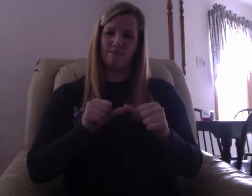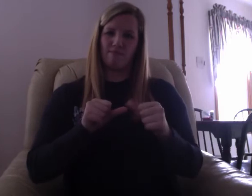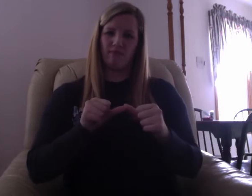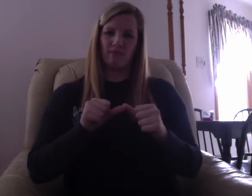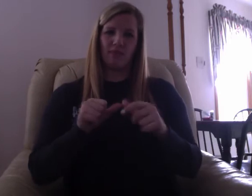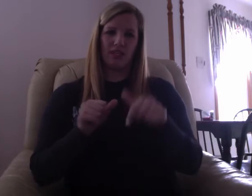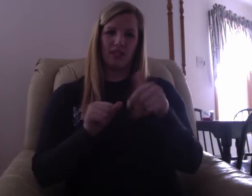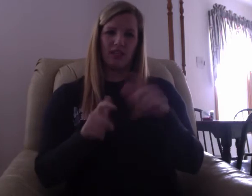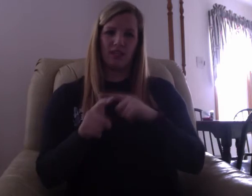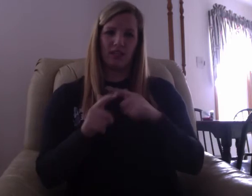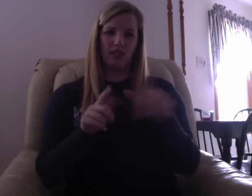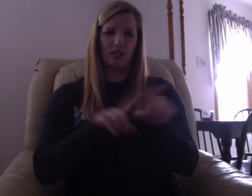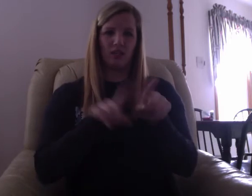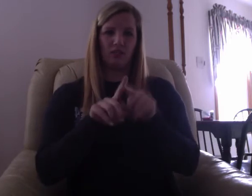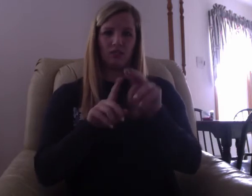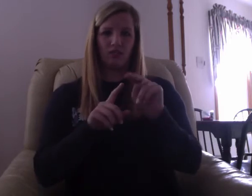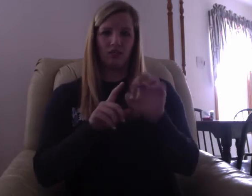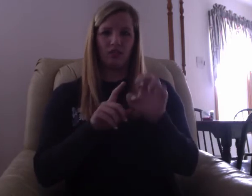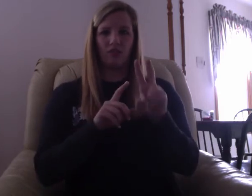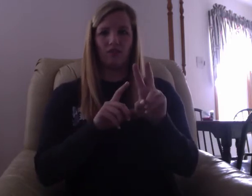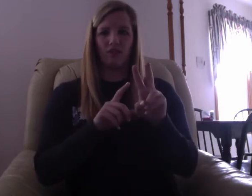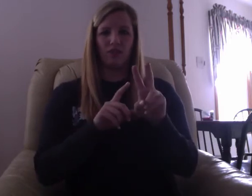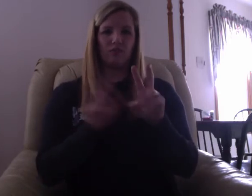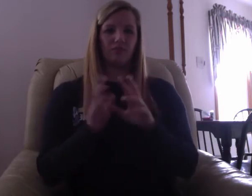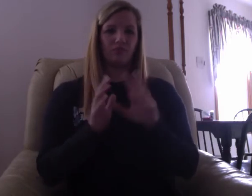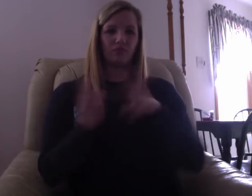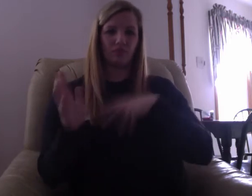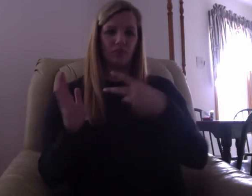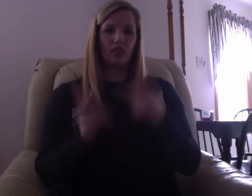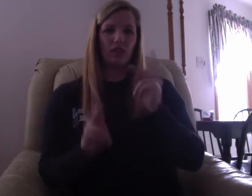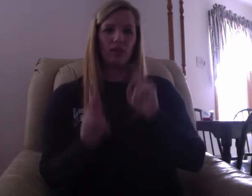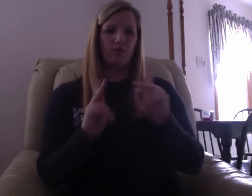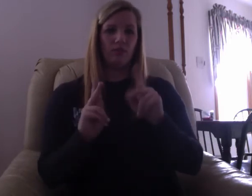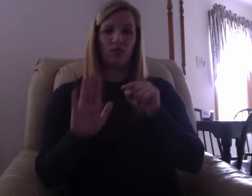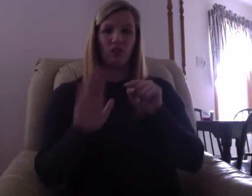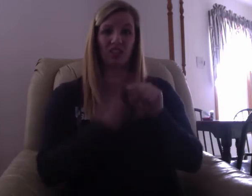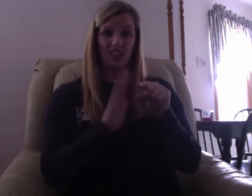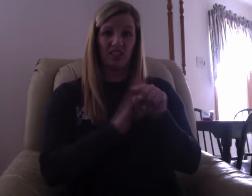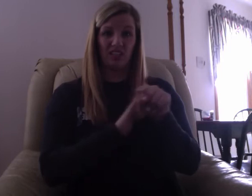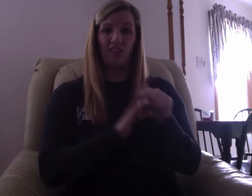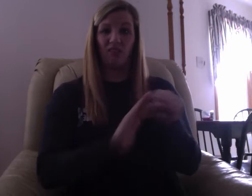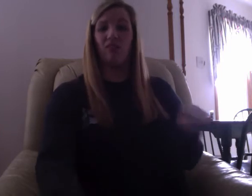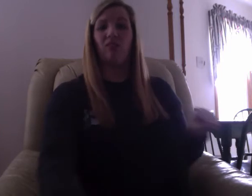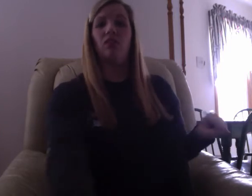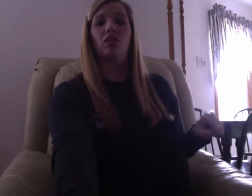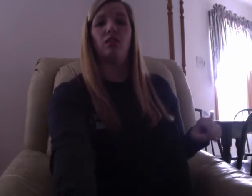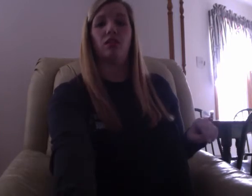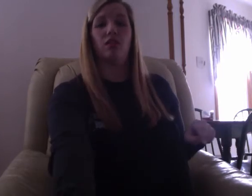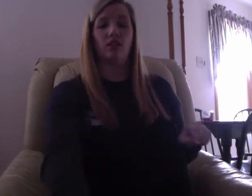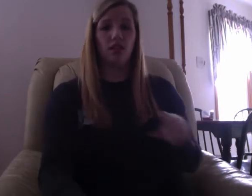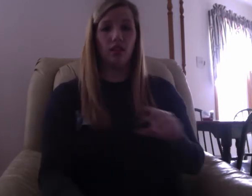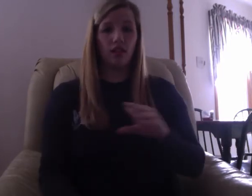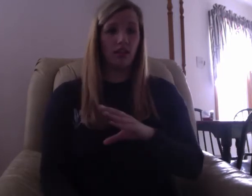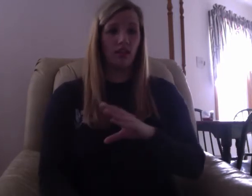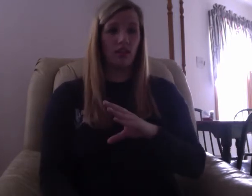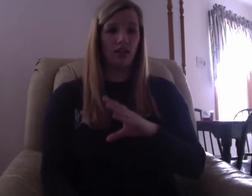to commemorate transgender people who were murdered, and the cases are still unsolved,